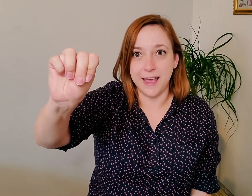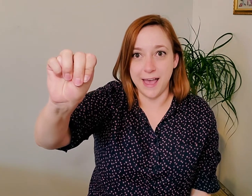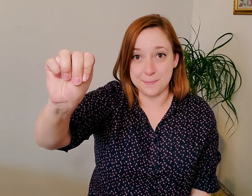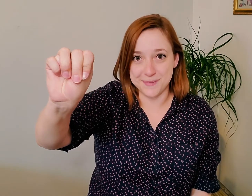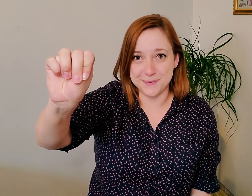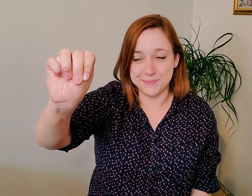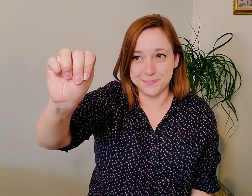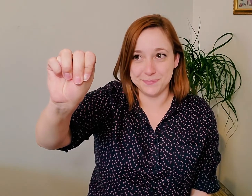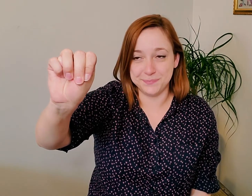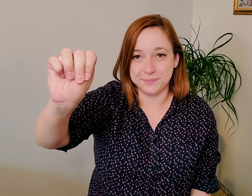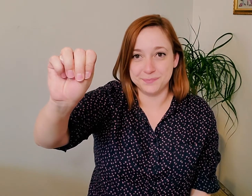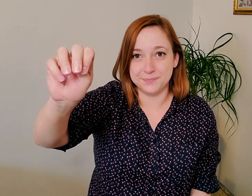M.